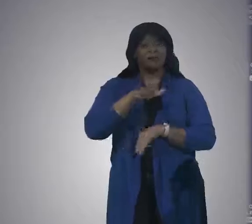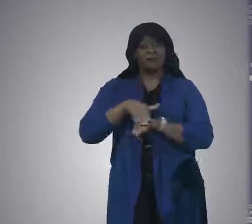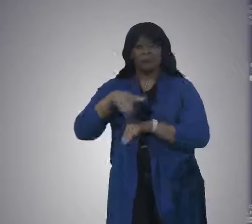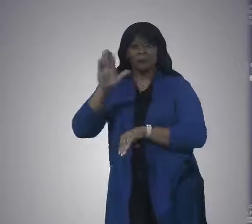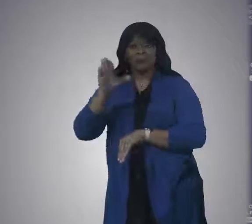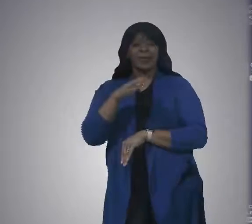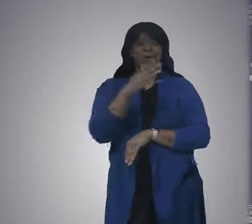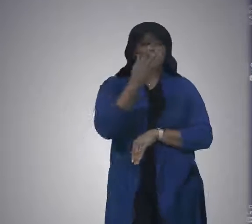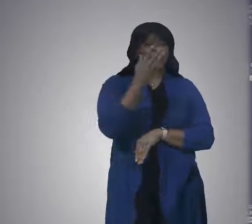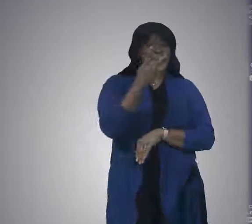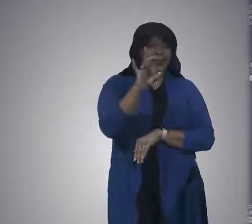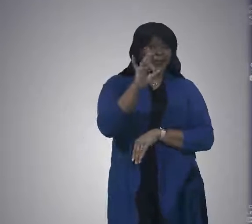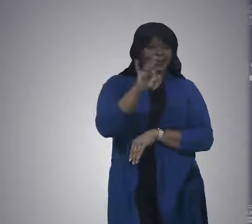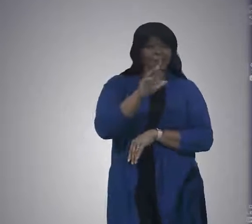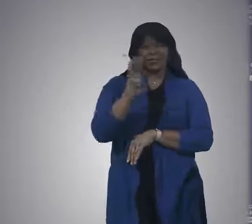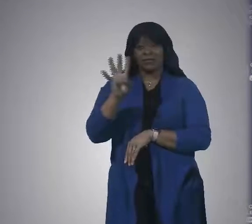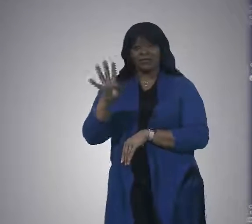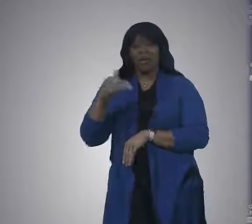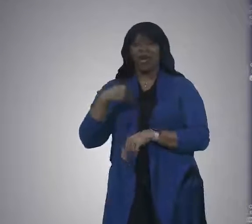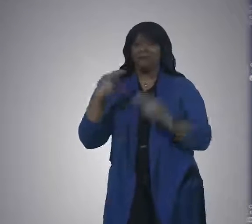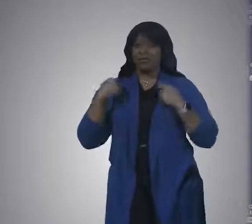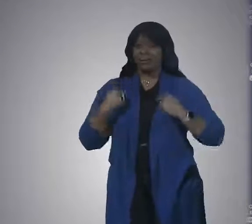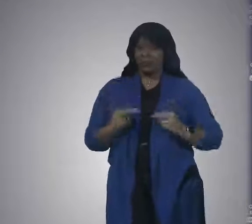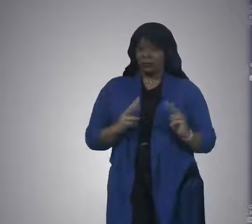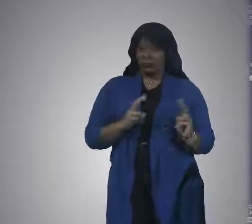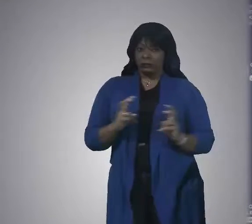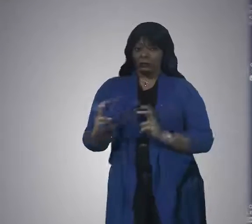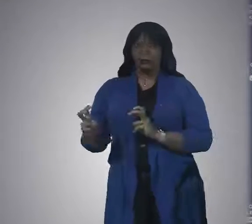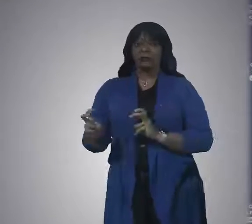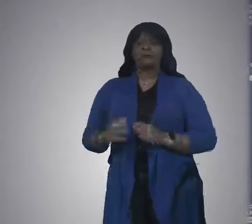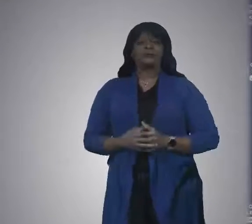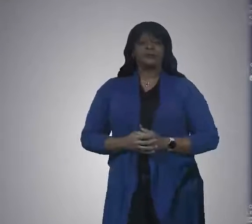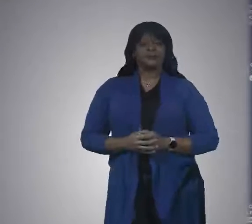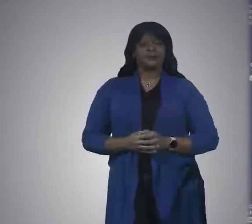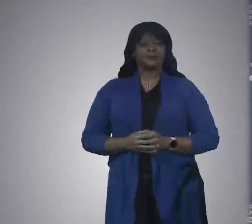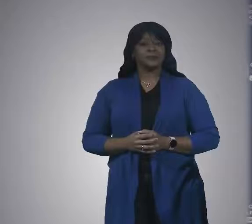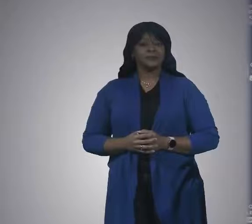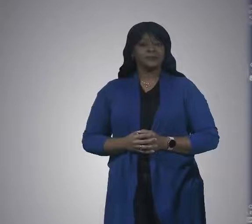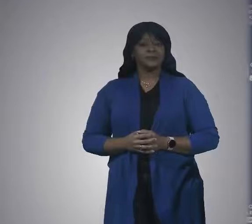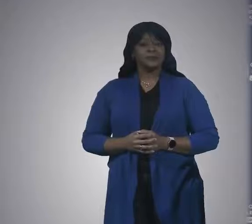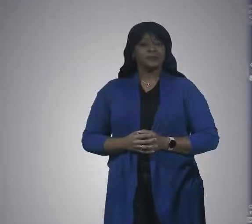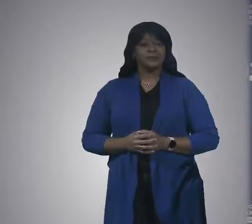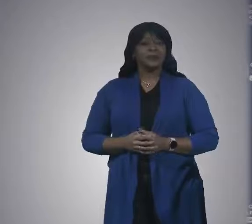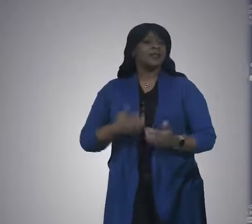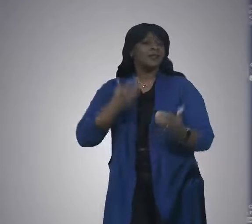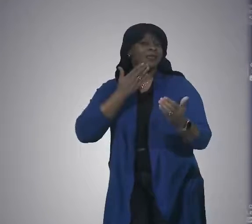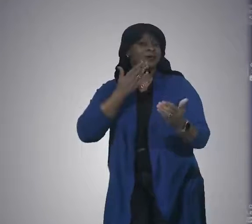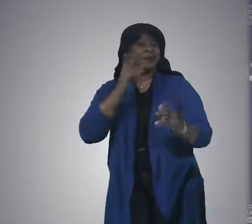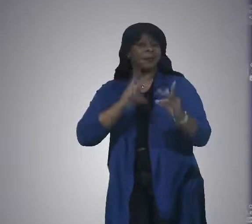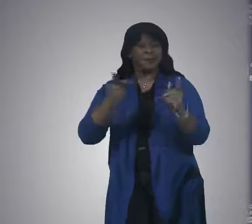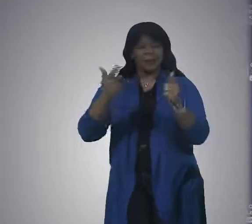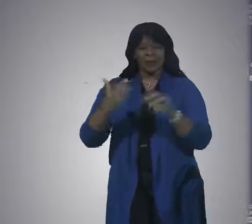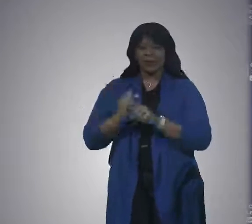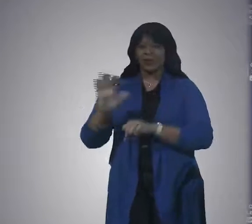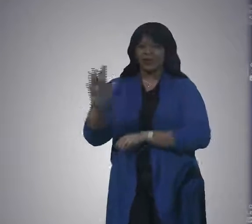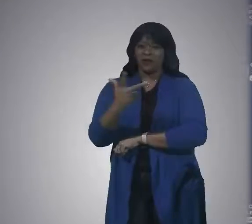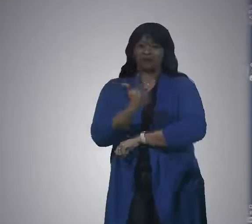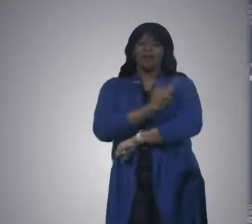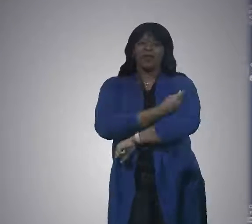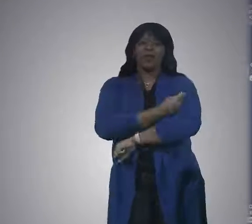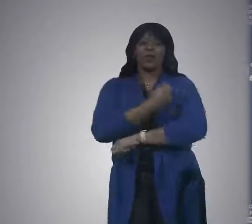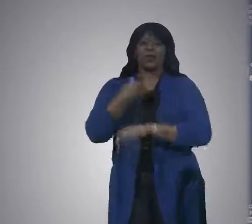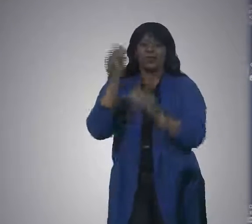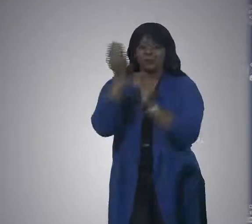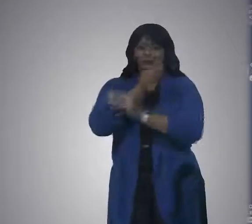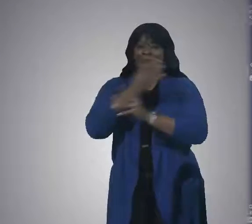18 to 64 who have some underlying conditions. Now, we appreciate folks coming out to get vaccinated. We have been